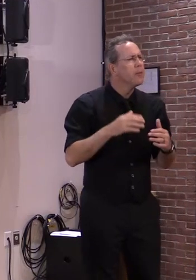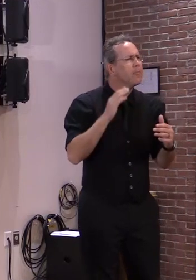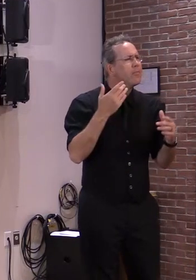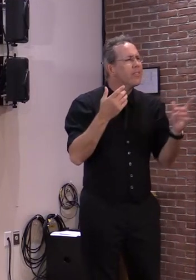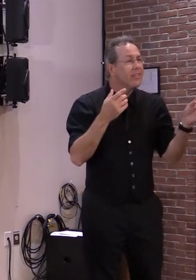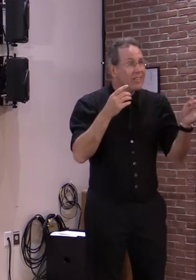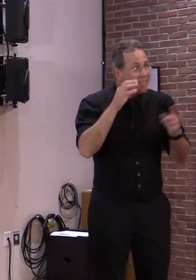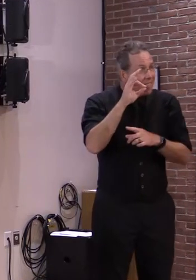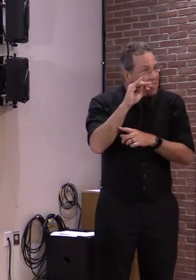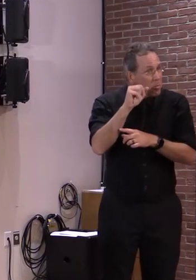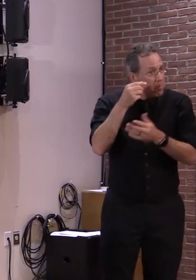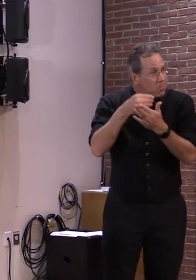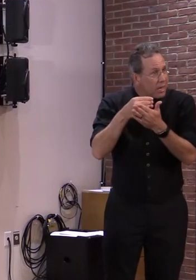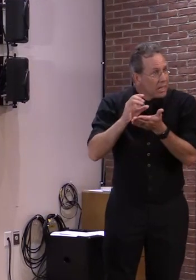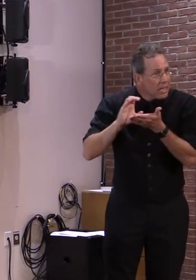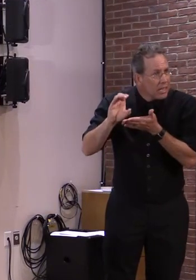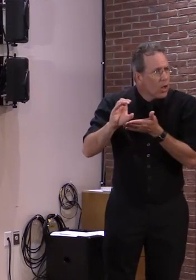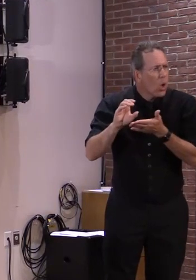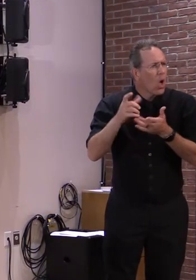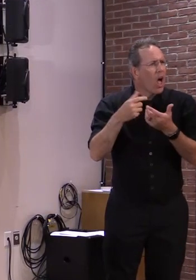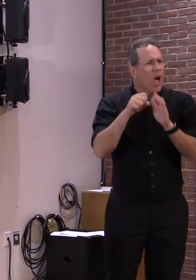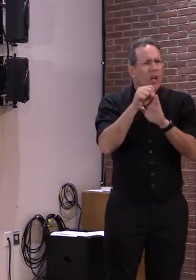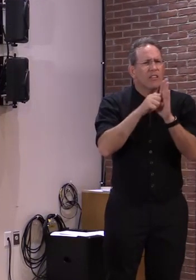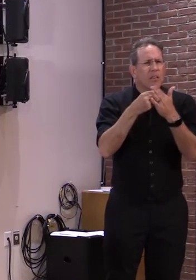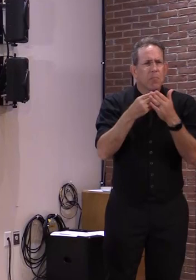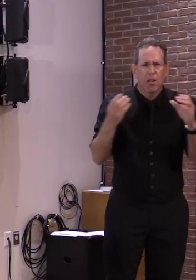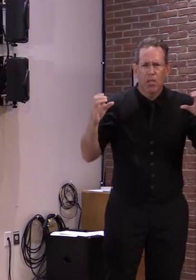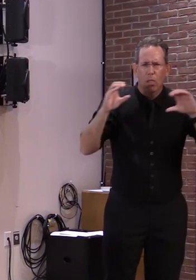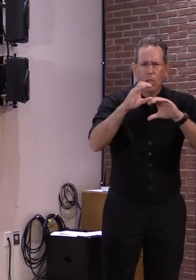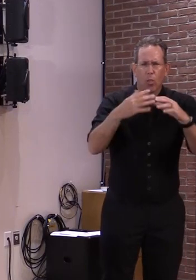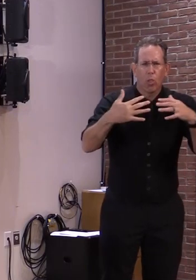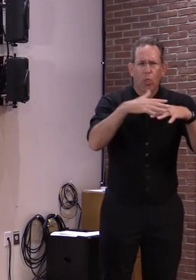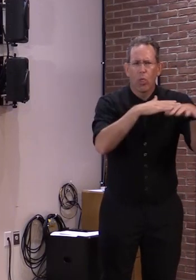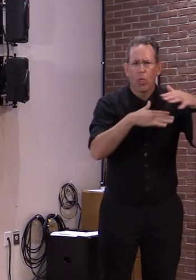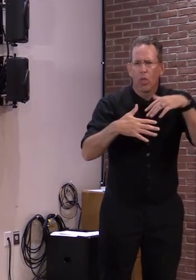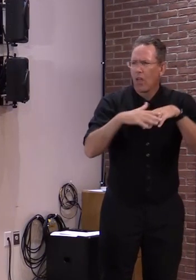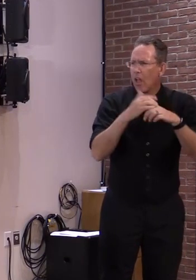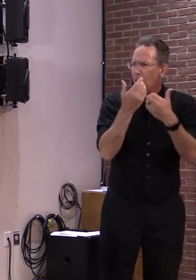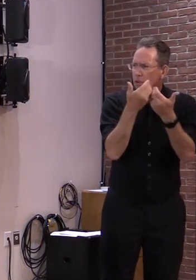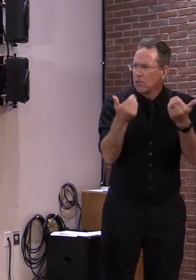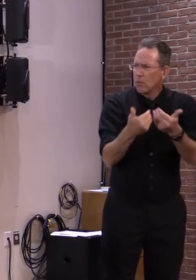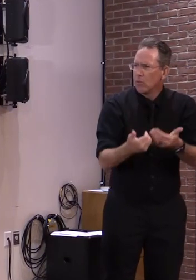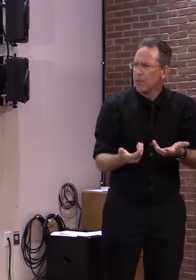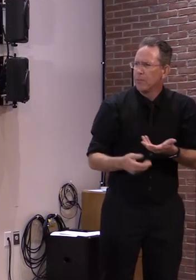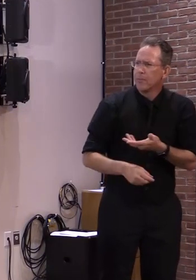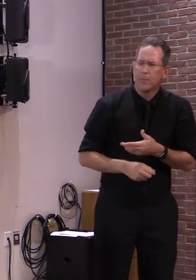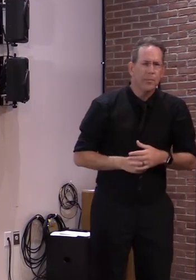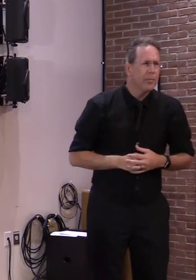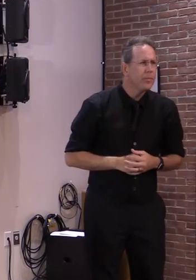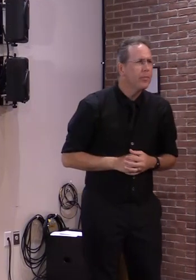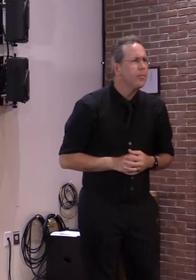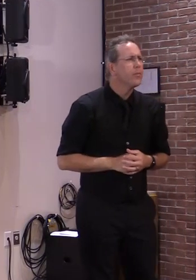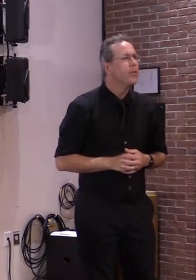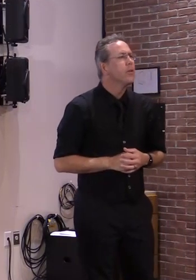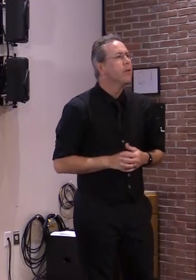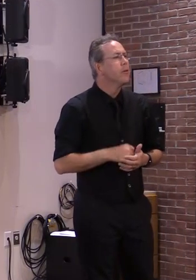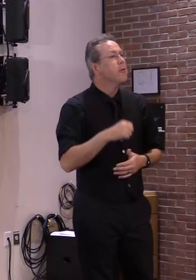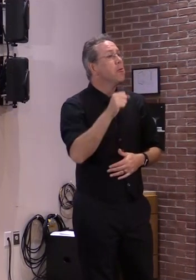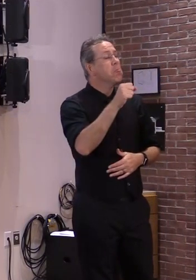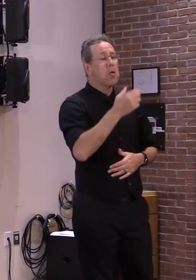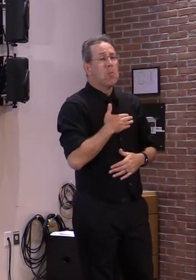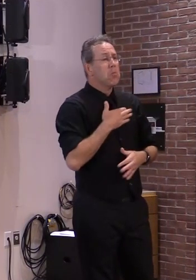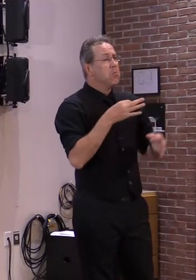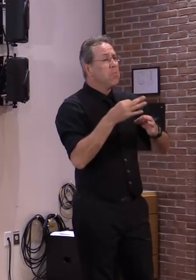state funding for the program up until this point? It's, you know, throughout the pandemic. Yeah, the